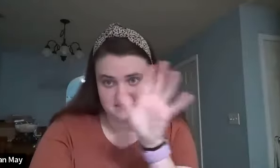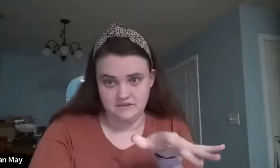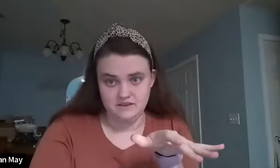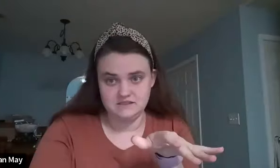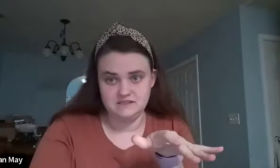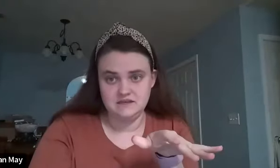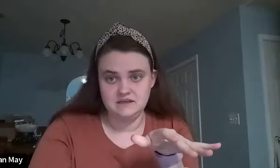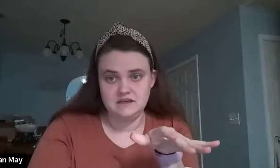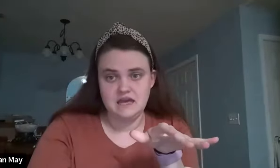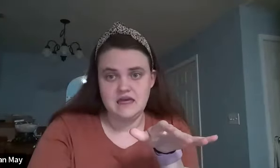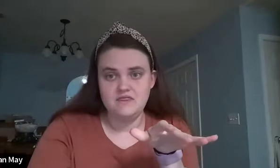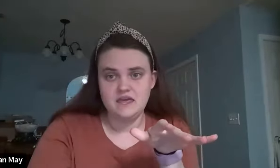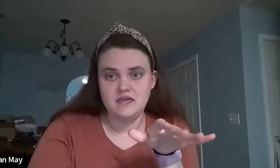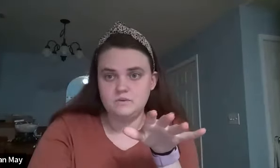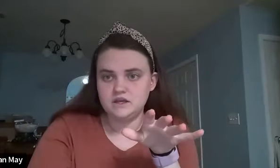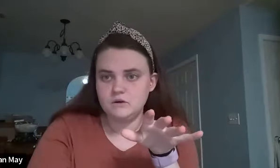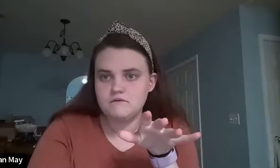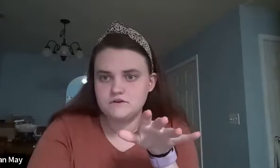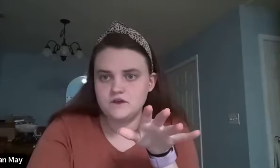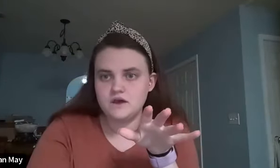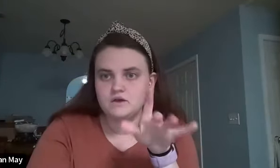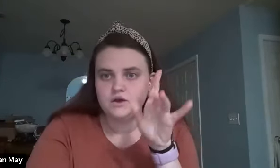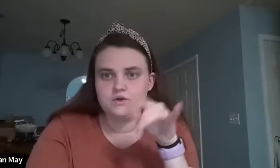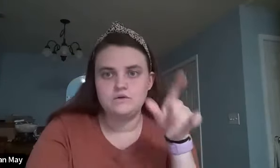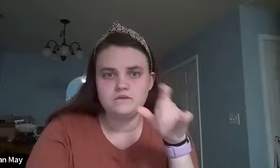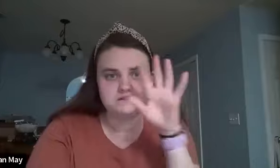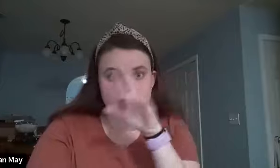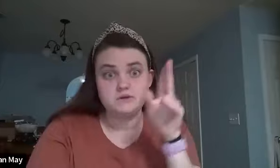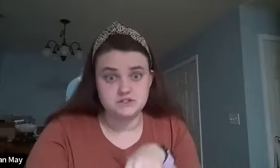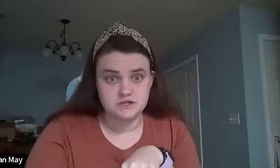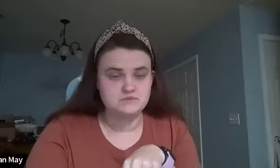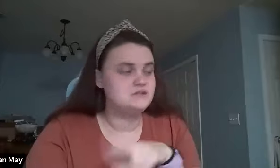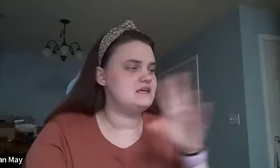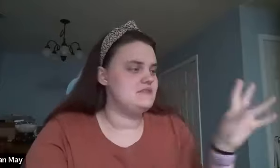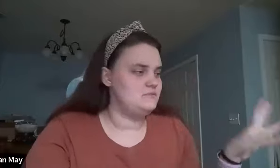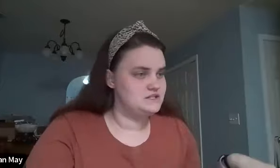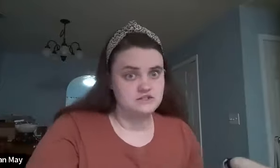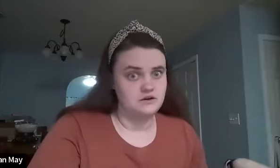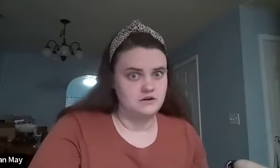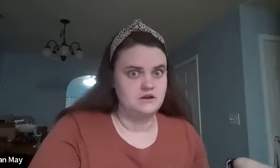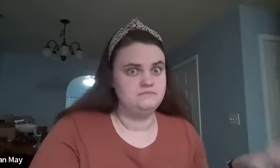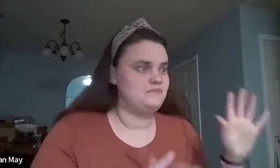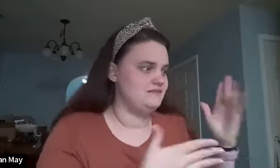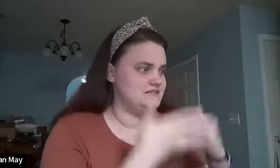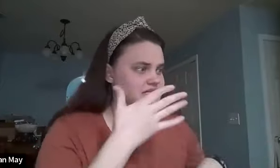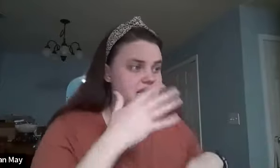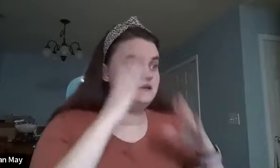explain this. And then we can go over the WH question words, and then we can start our list